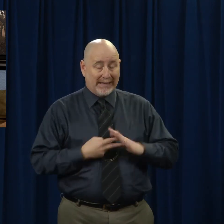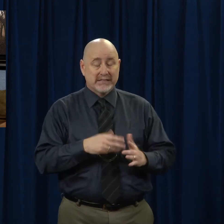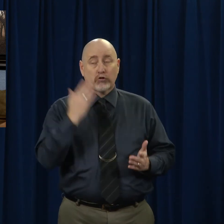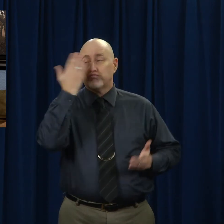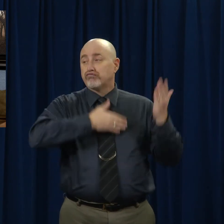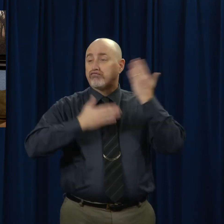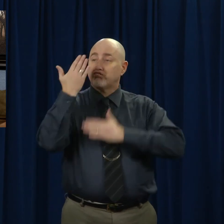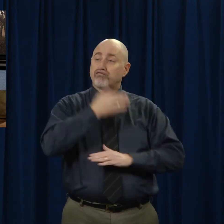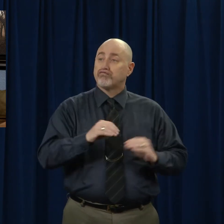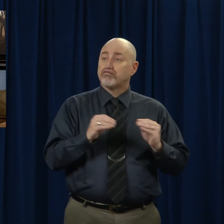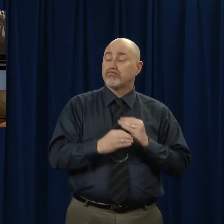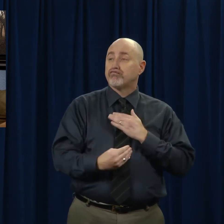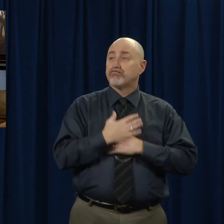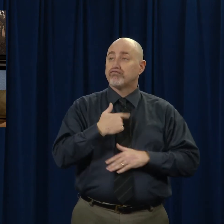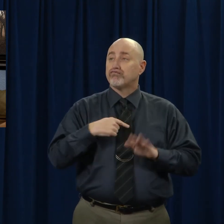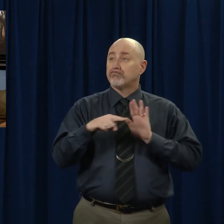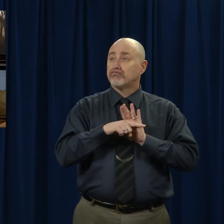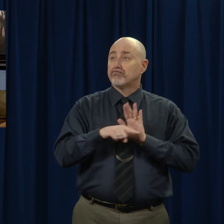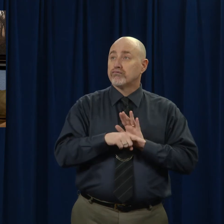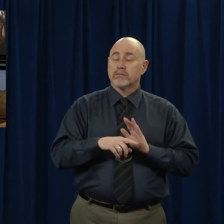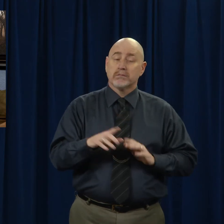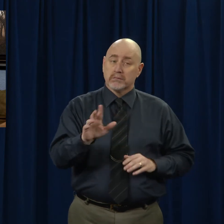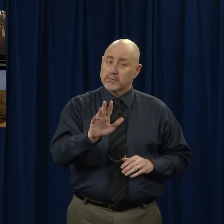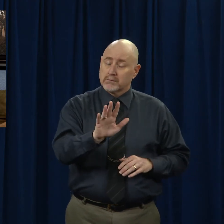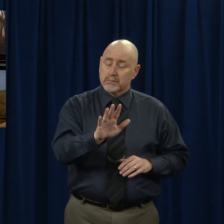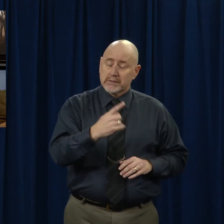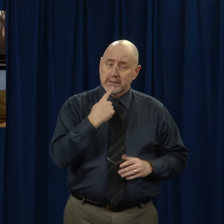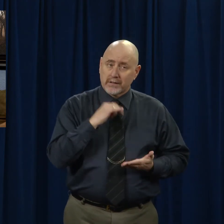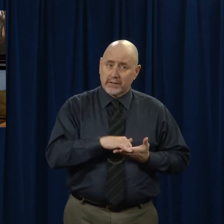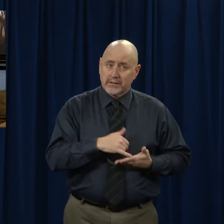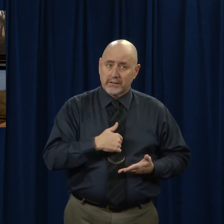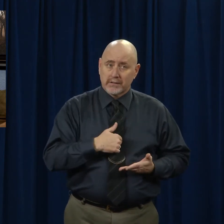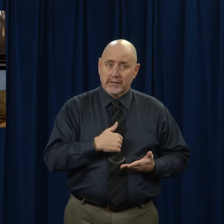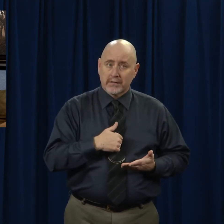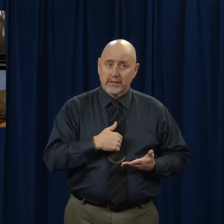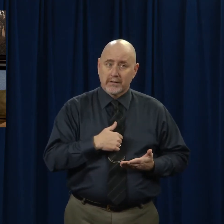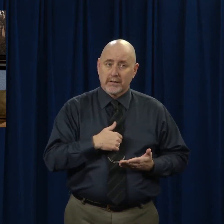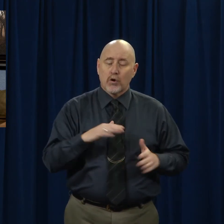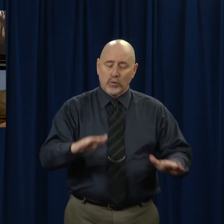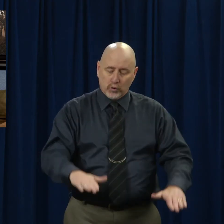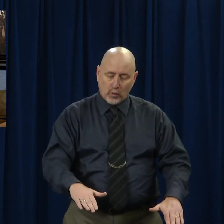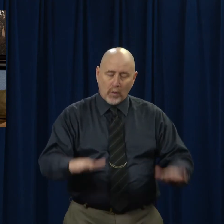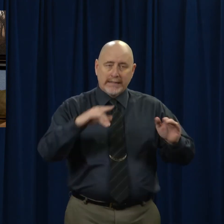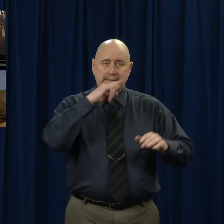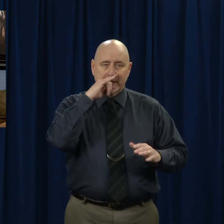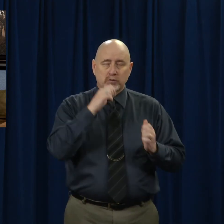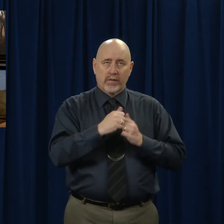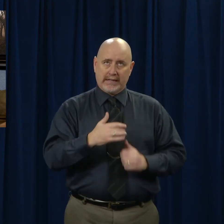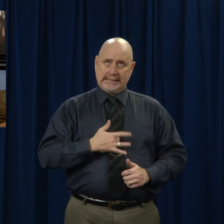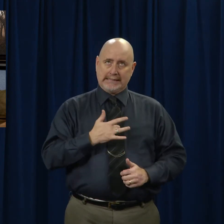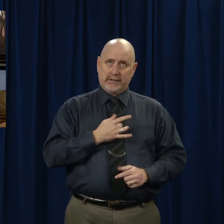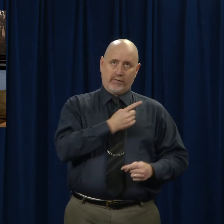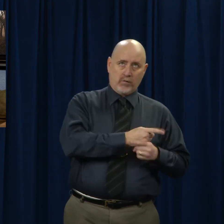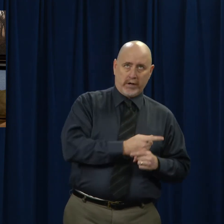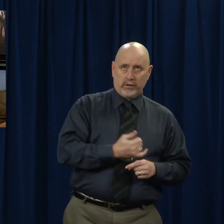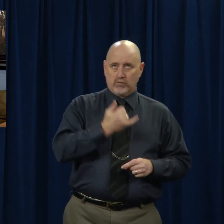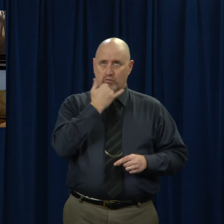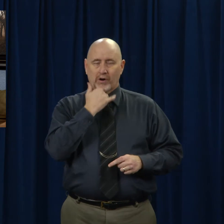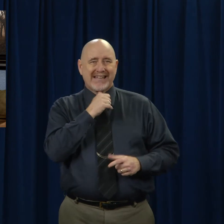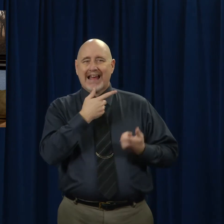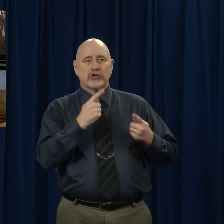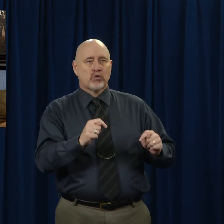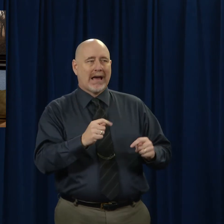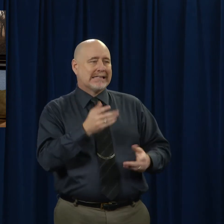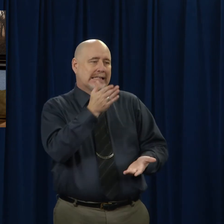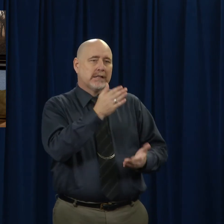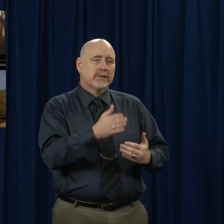longer notice that, or that no longer has an impression on them. You want to rear your kids up with a sense of what is right and wrong. You're not trying to